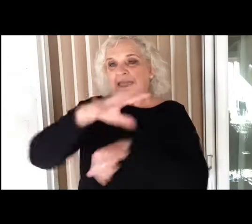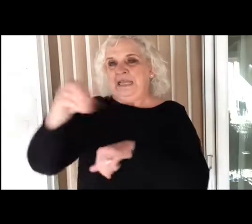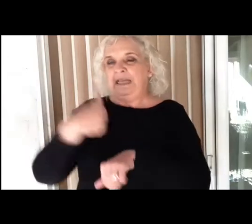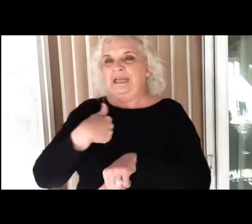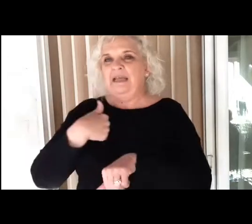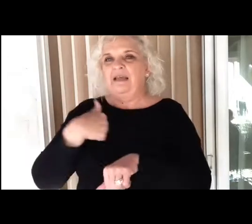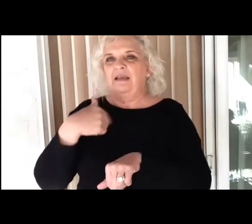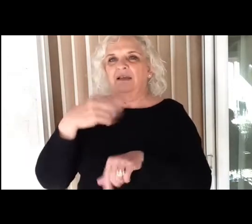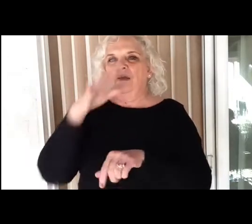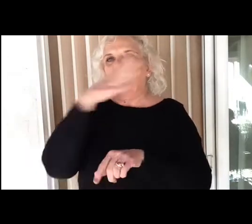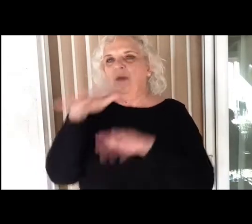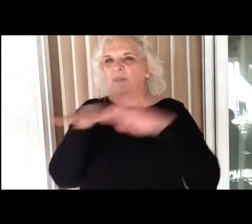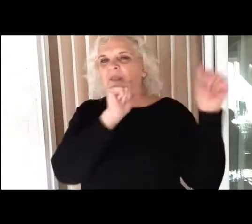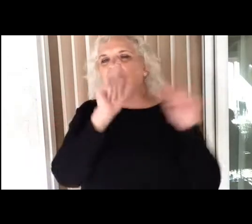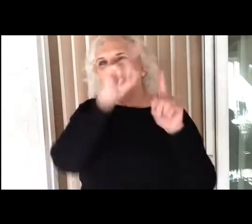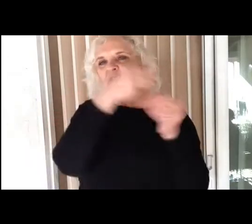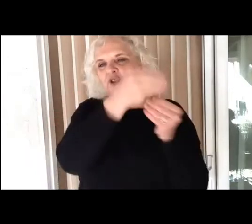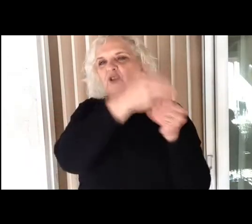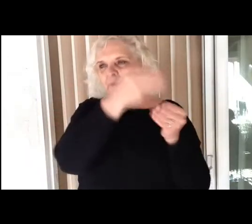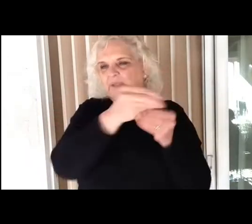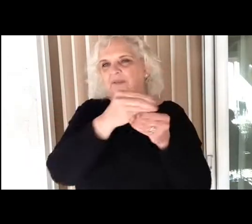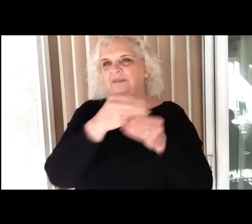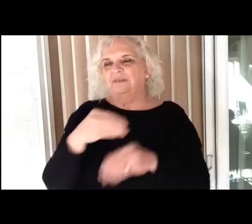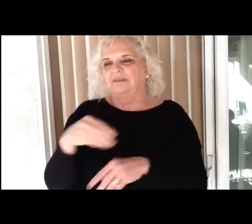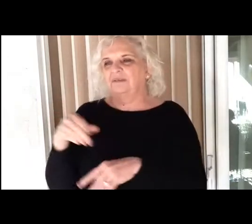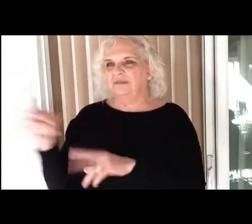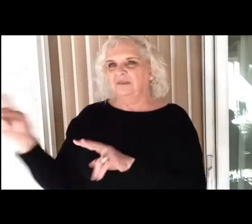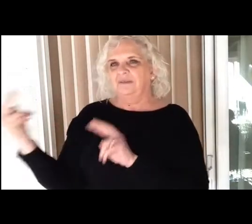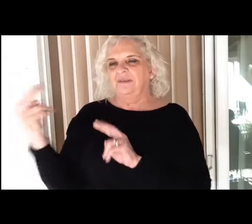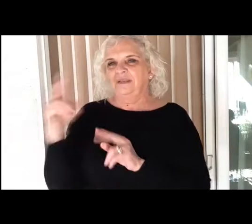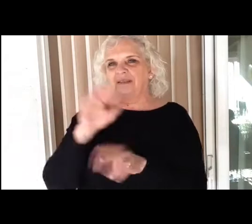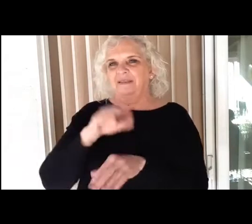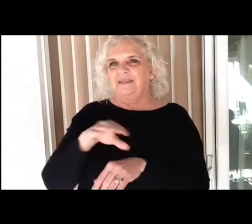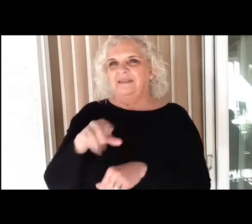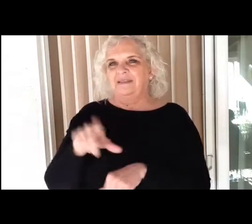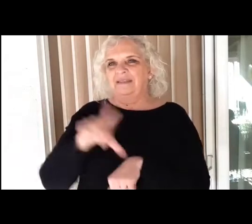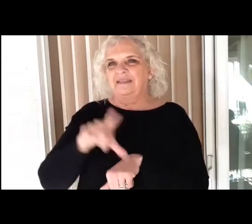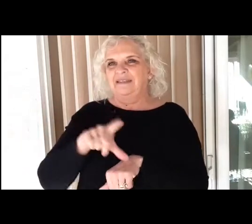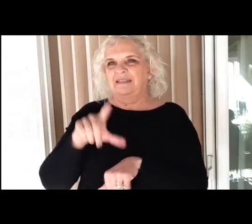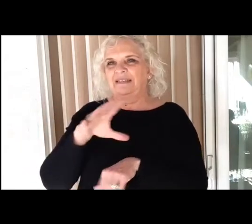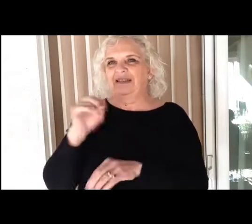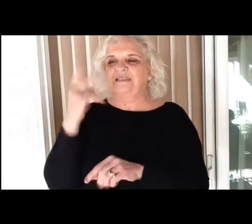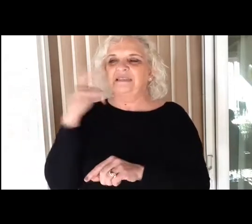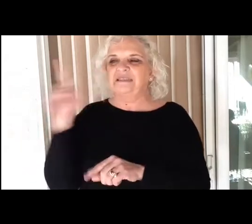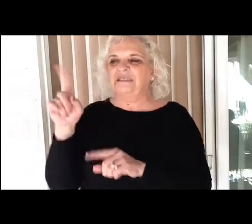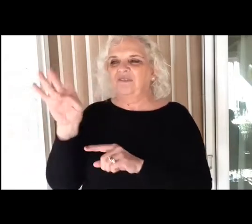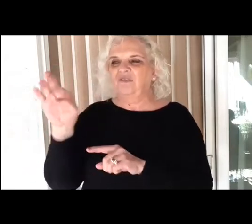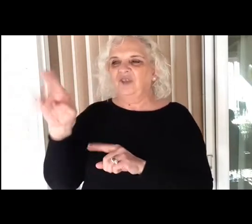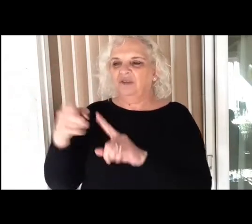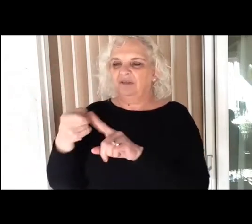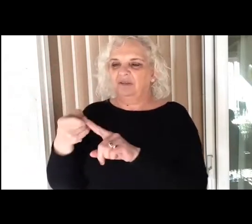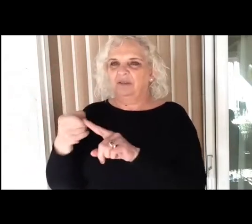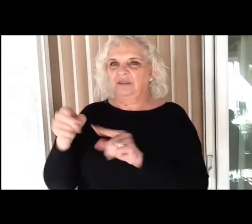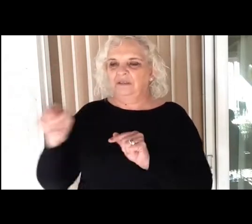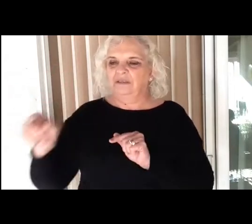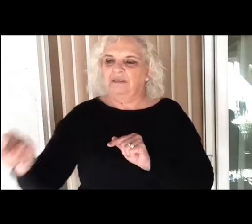Mom left, went shopping, and Danny, I see his finger, he's taking his finger out, he's going to